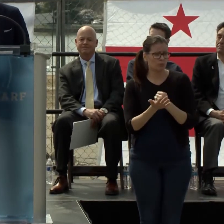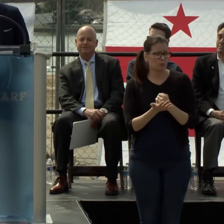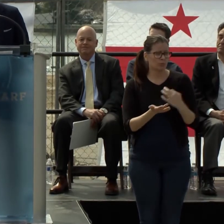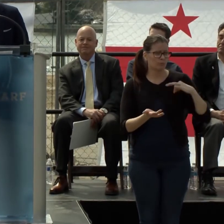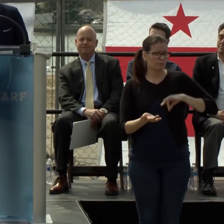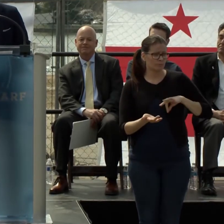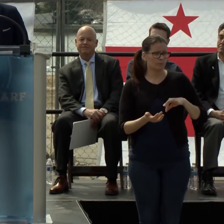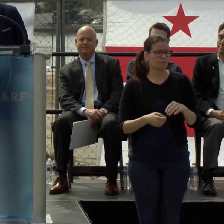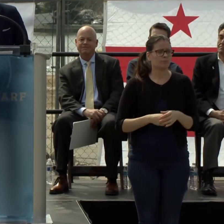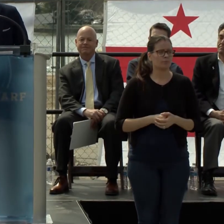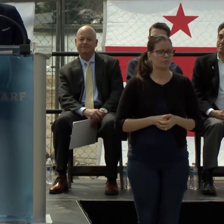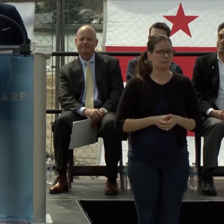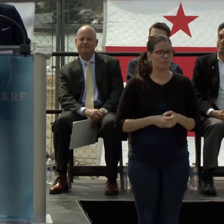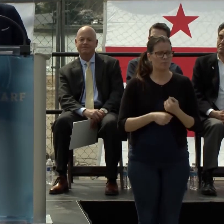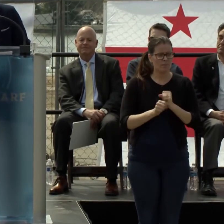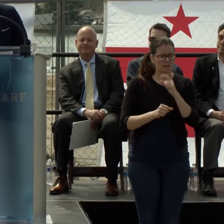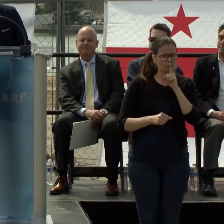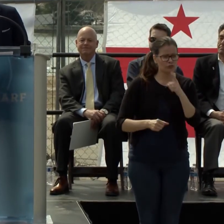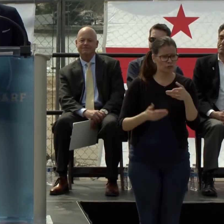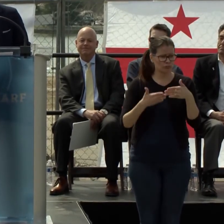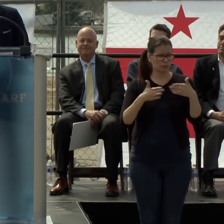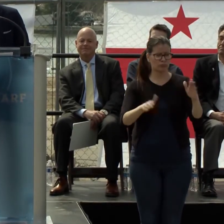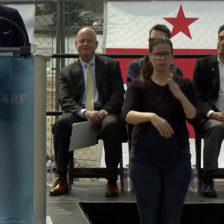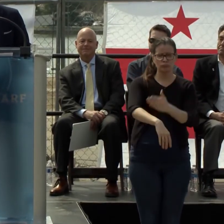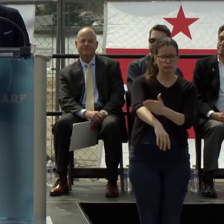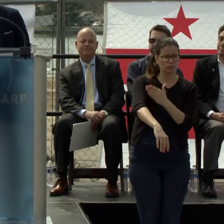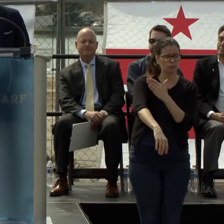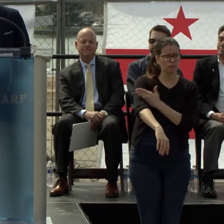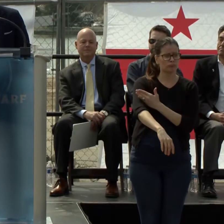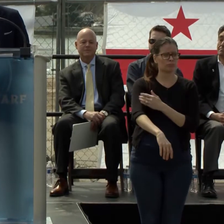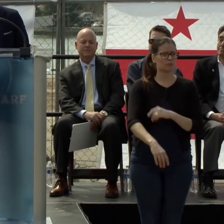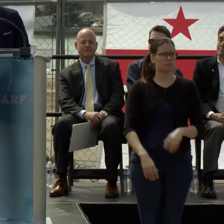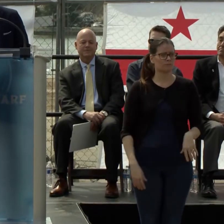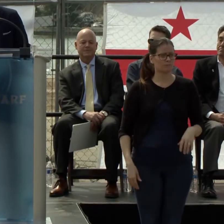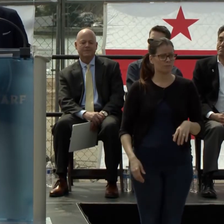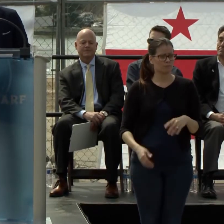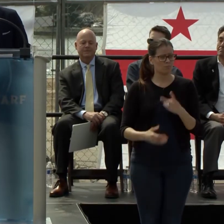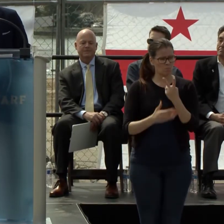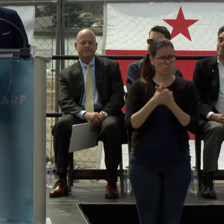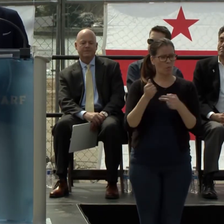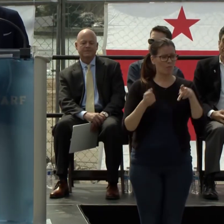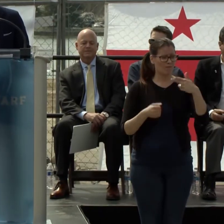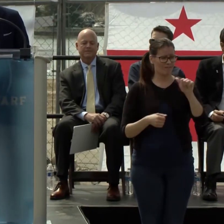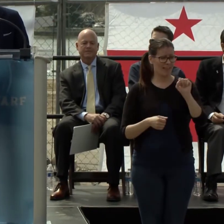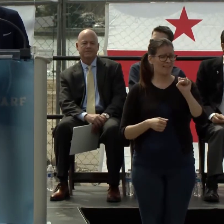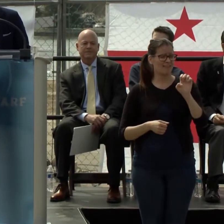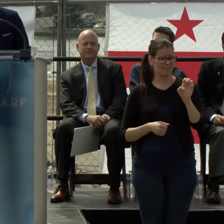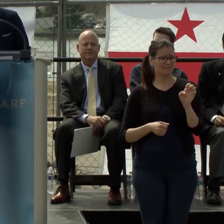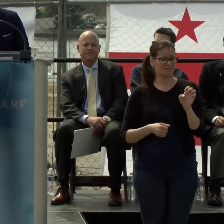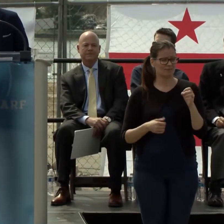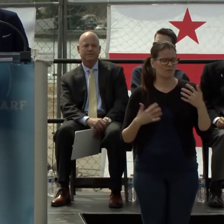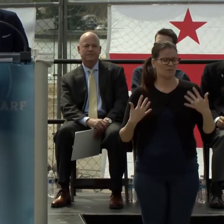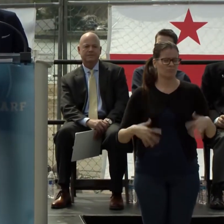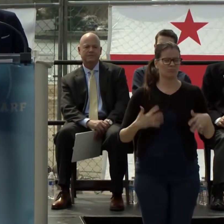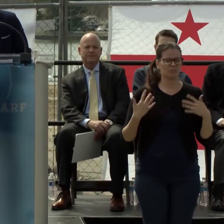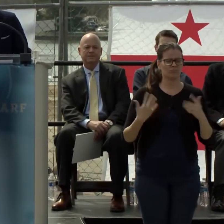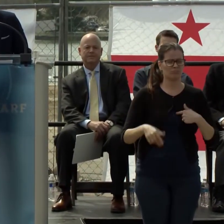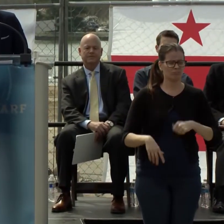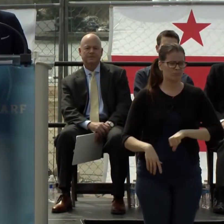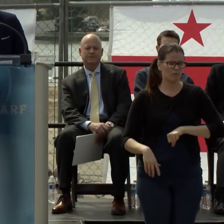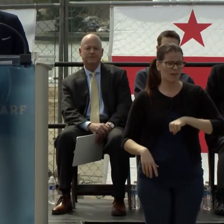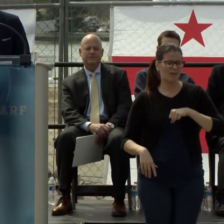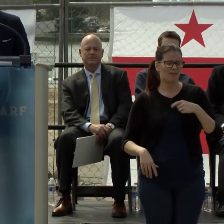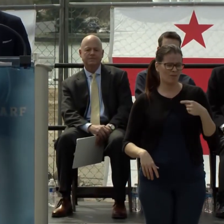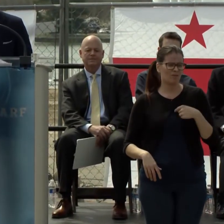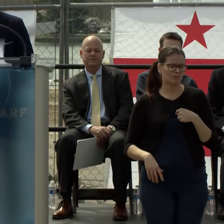1 and Phase 2, that make me proud. We know that there are going to be lots of both construction and permanent jobs that are going to be created from